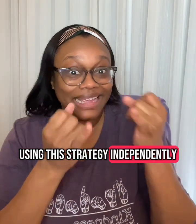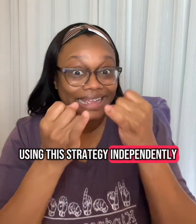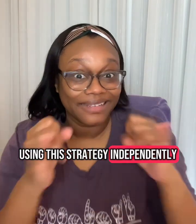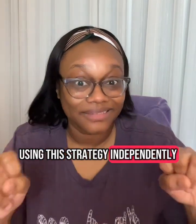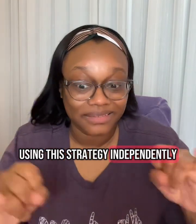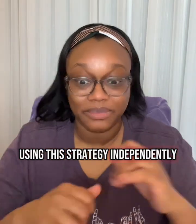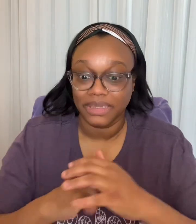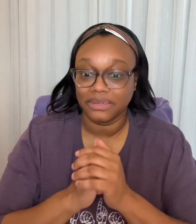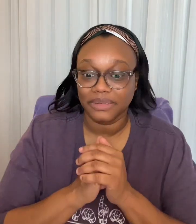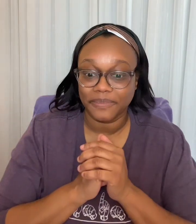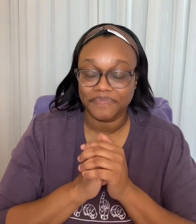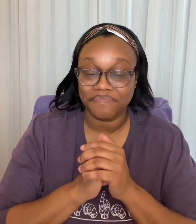independently.